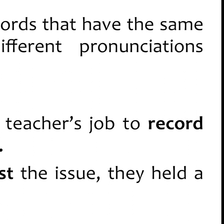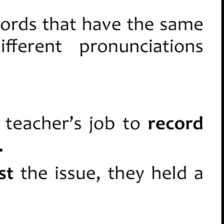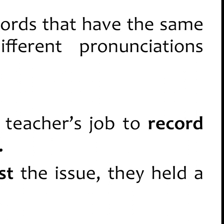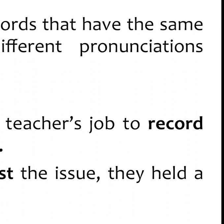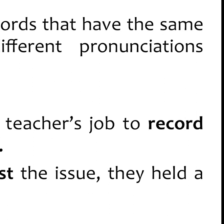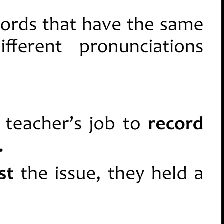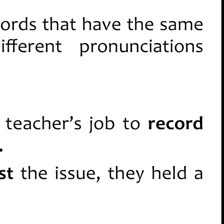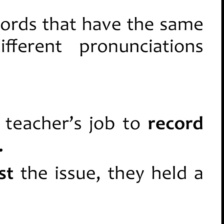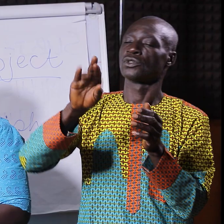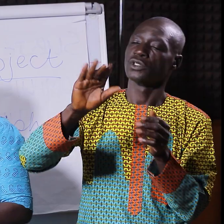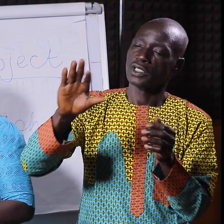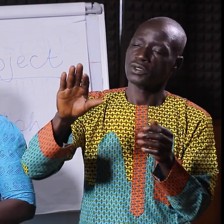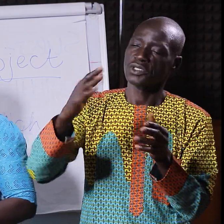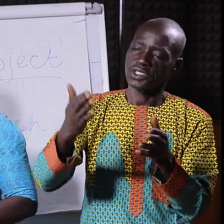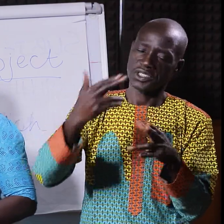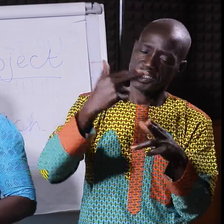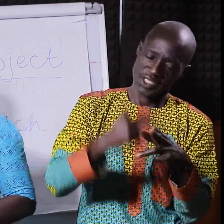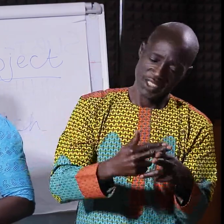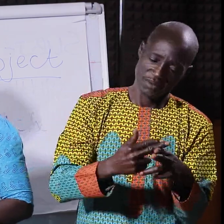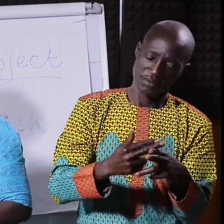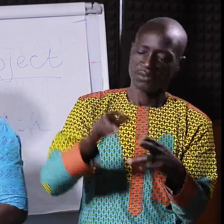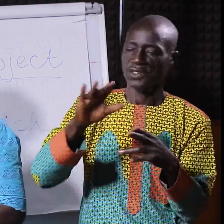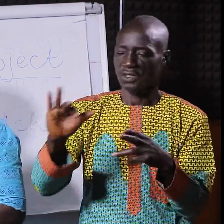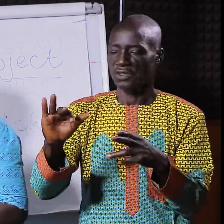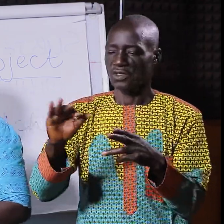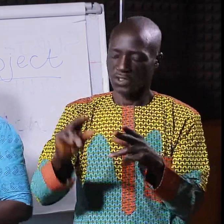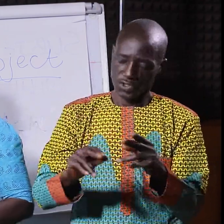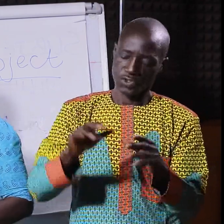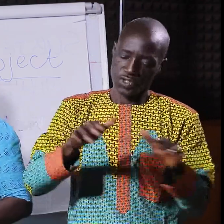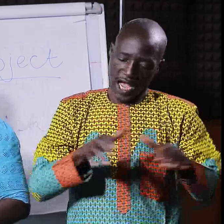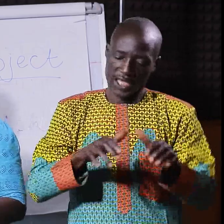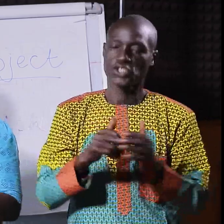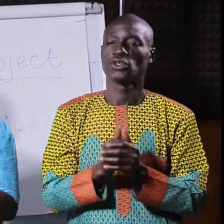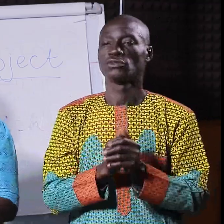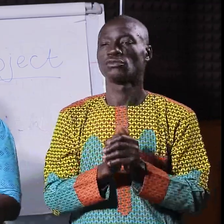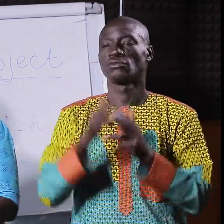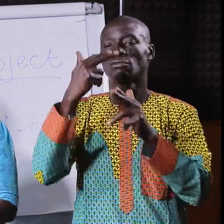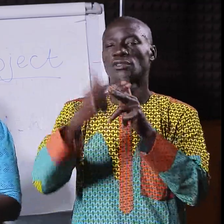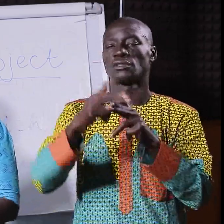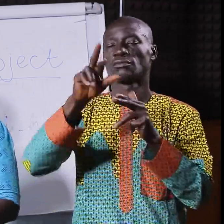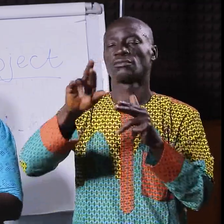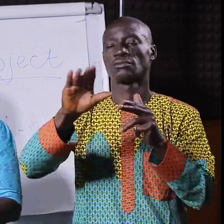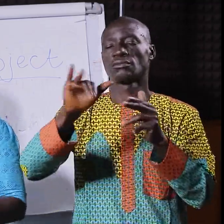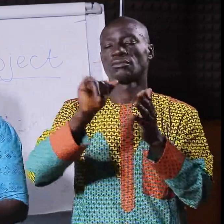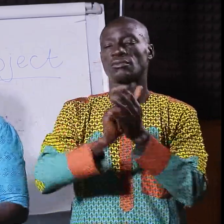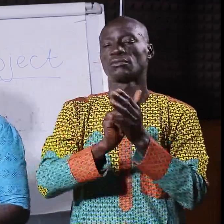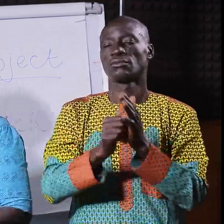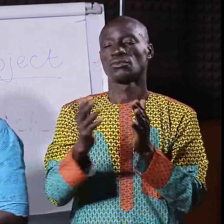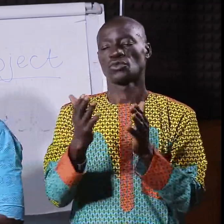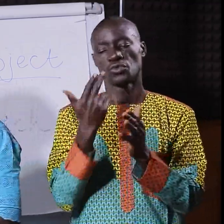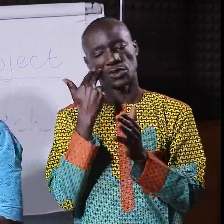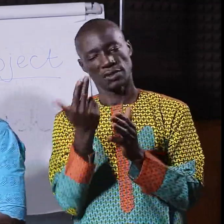record the new words record. To record is to document, and the new word record is that thing, the stuff that you